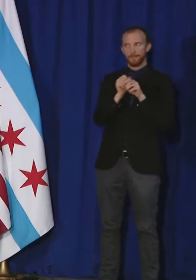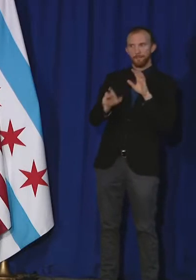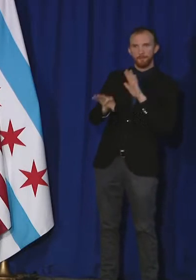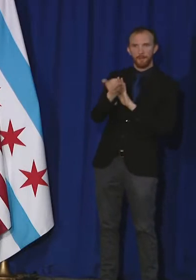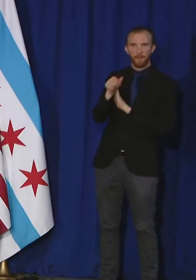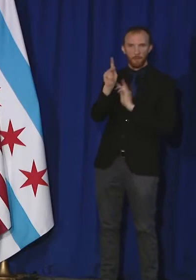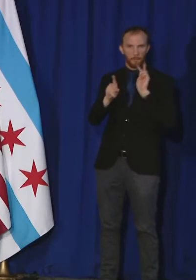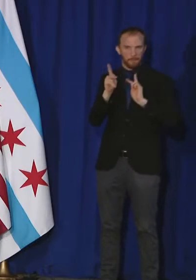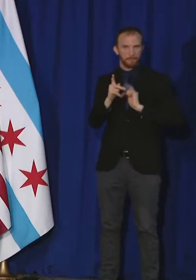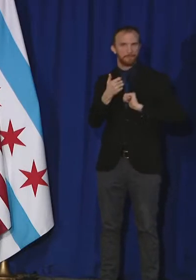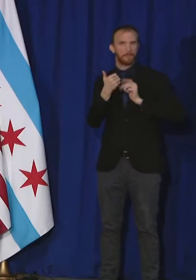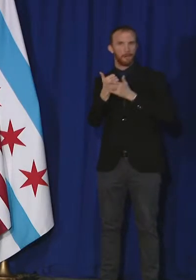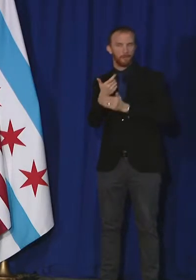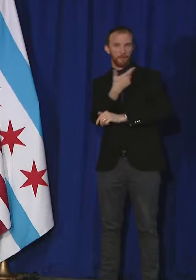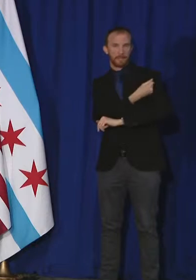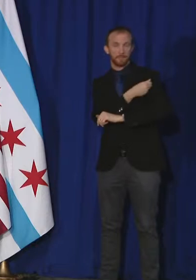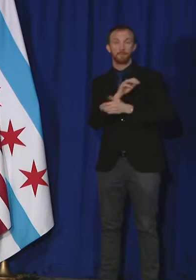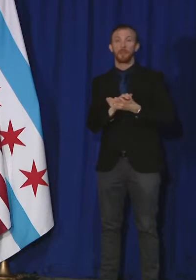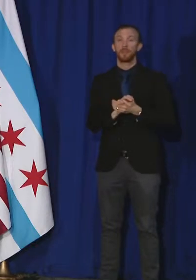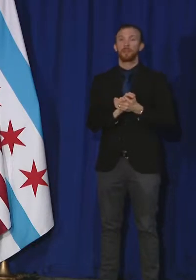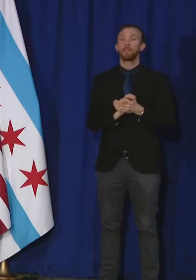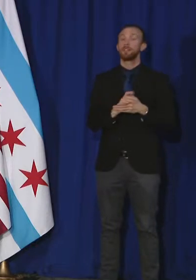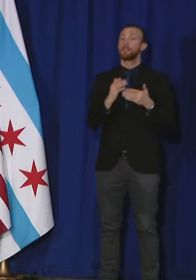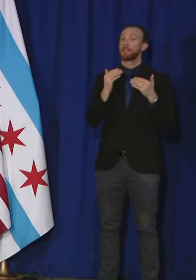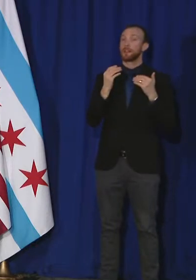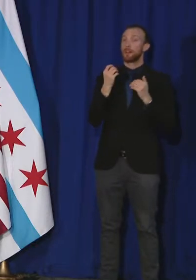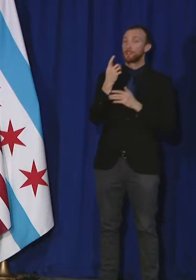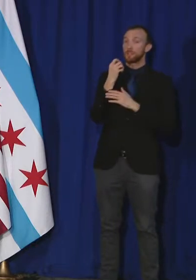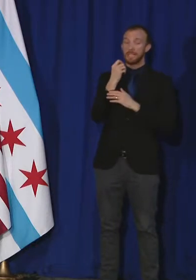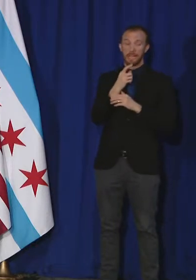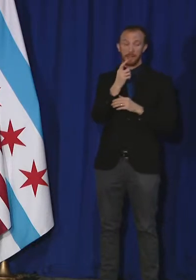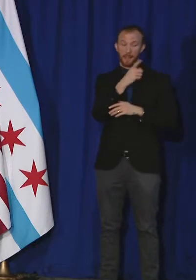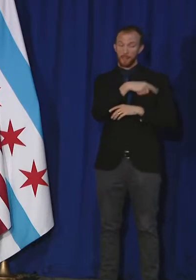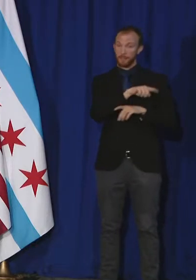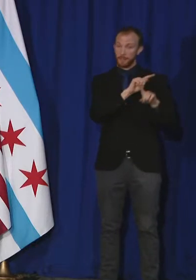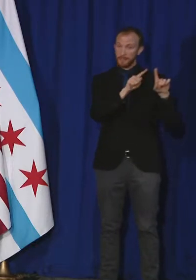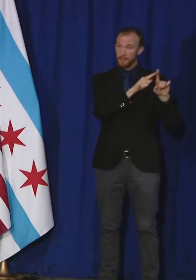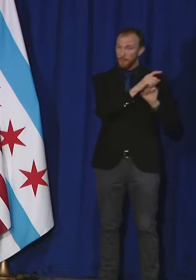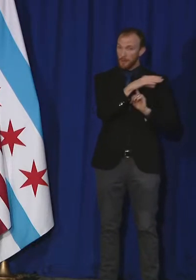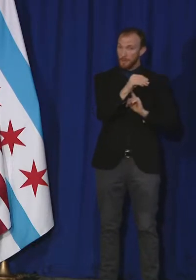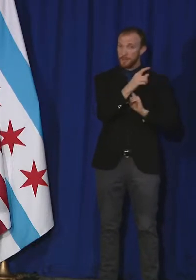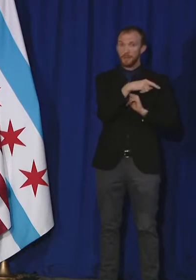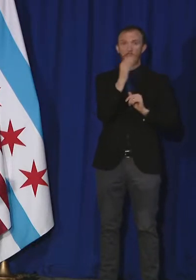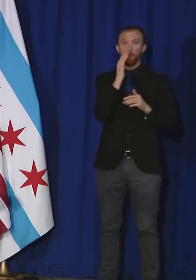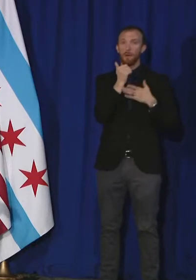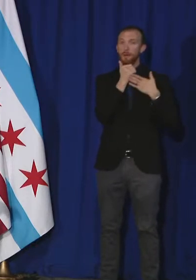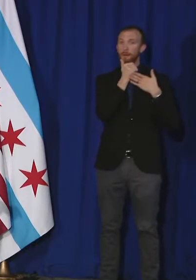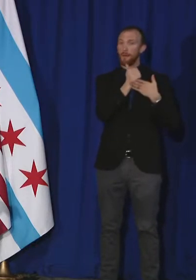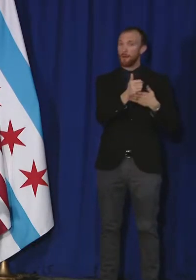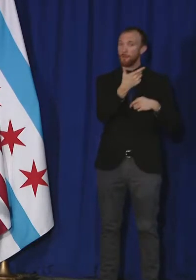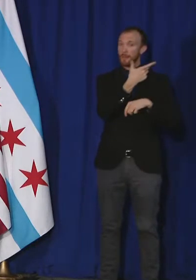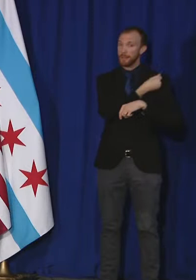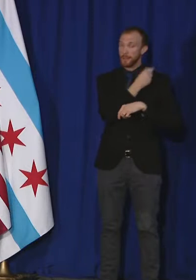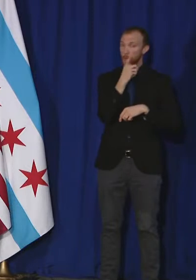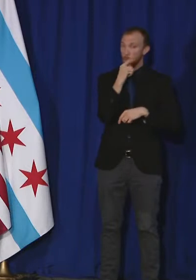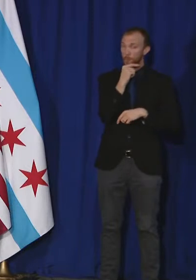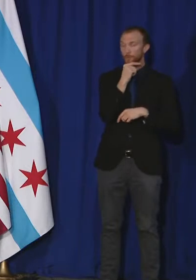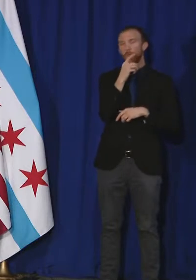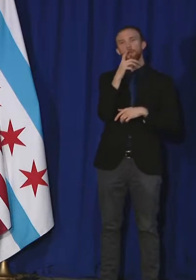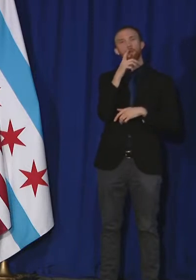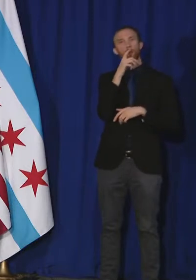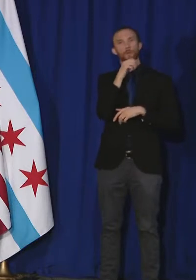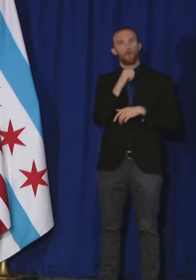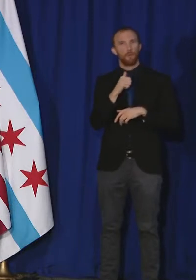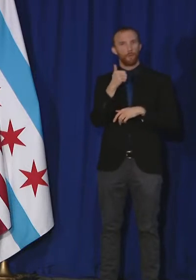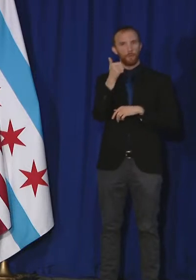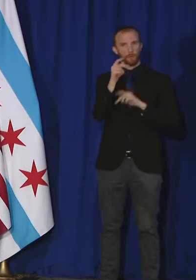not long from now, these same partners will be the ones helping vaccinate older Chicagoans. The